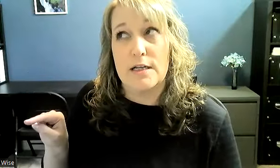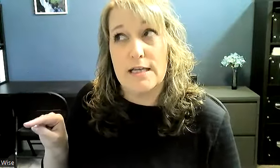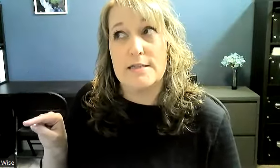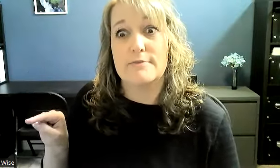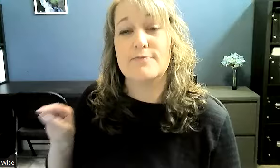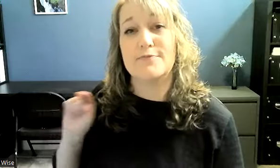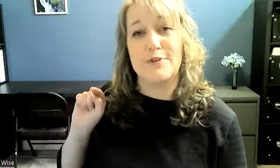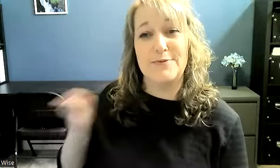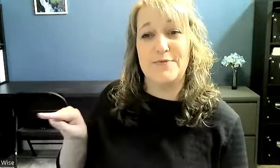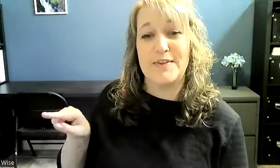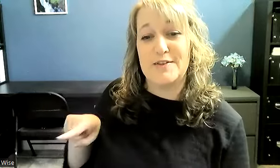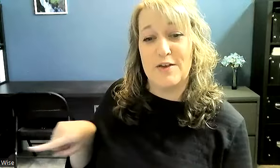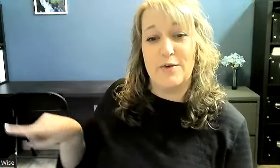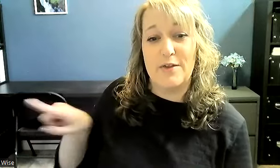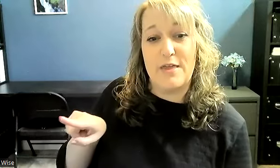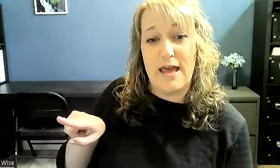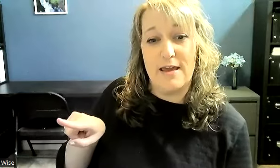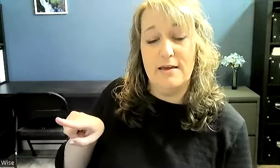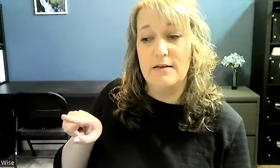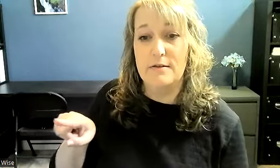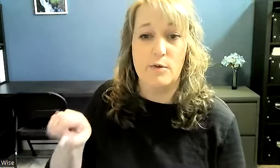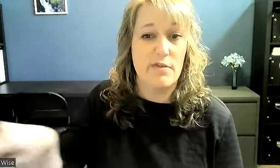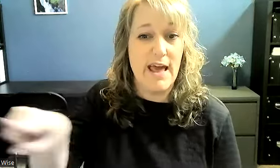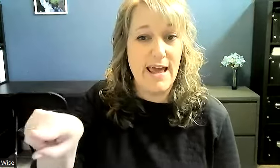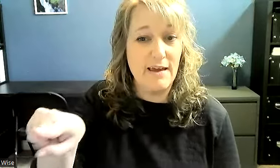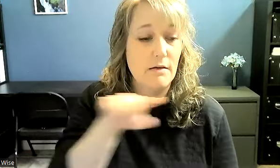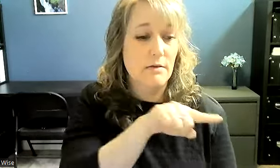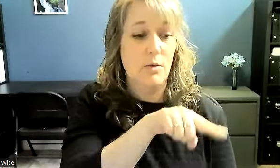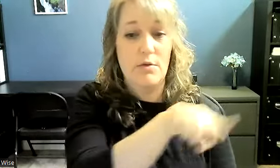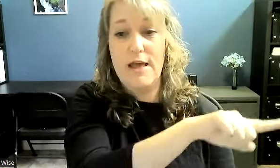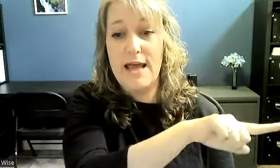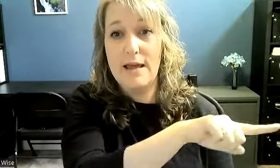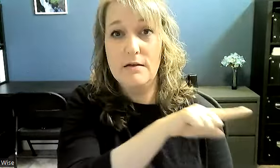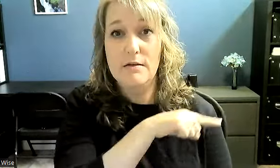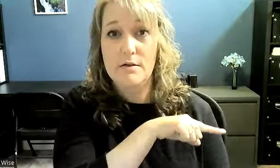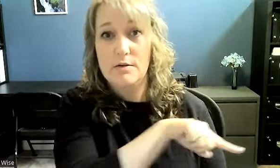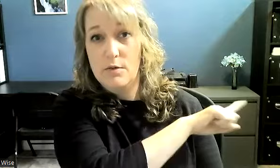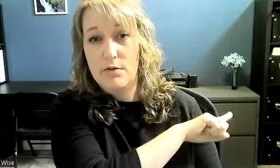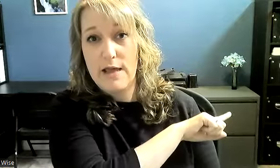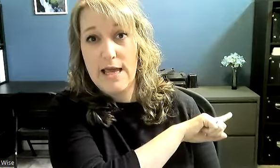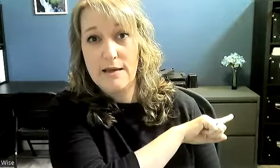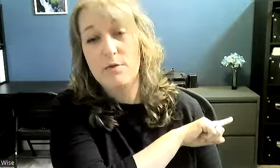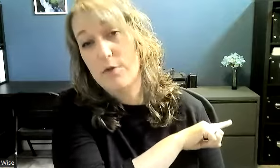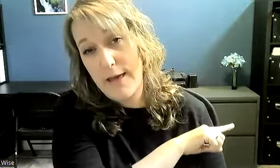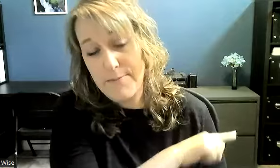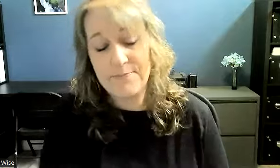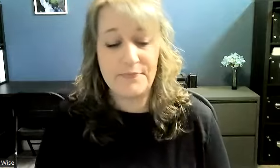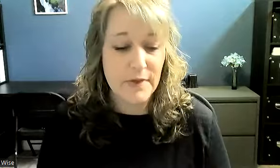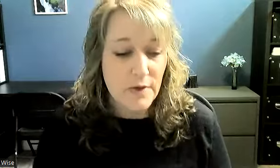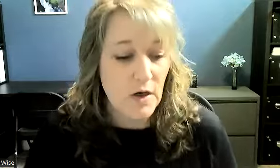it, right? So they, or they, or they, or they, or them. All right,